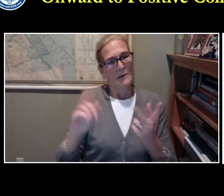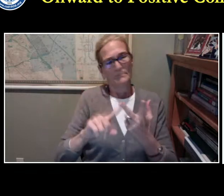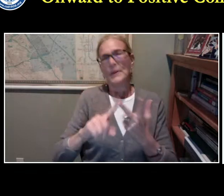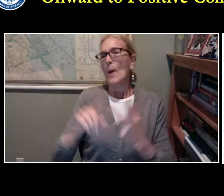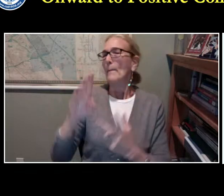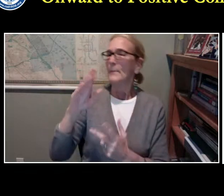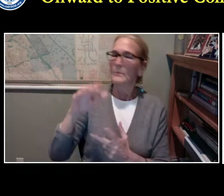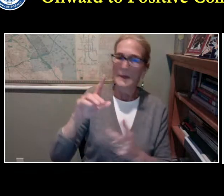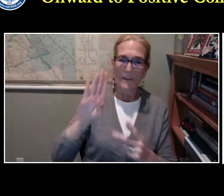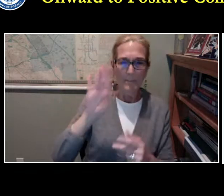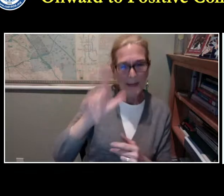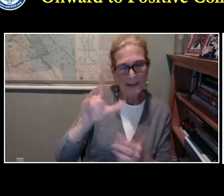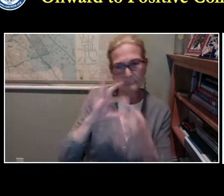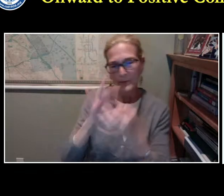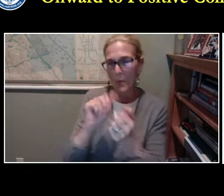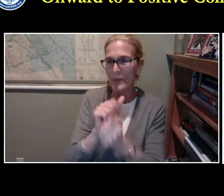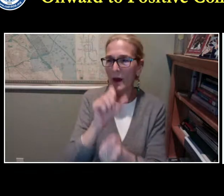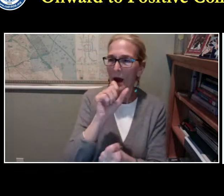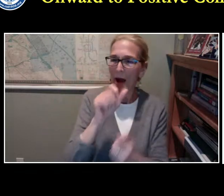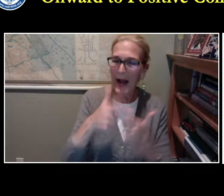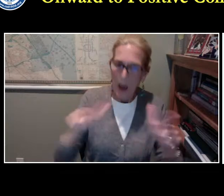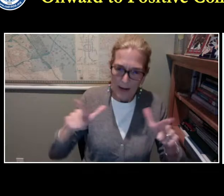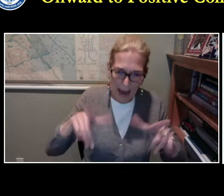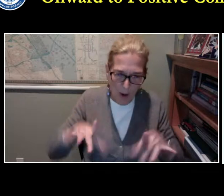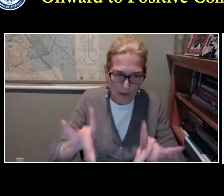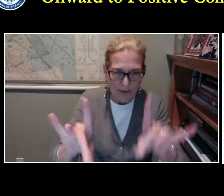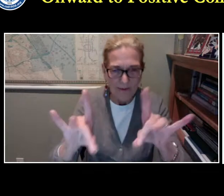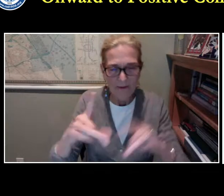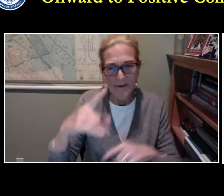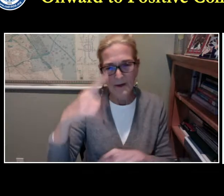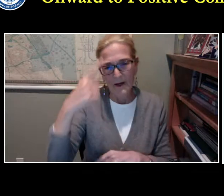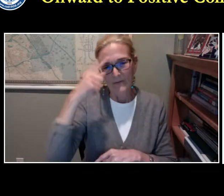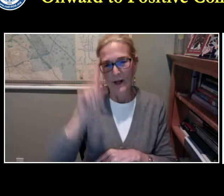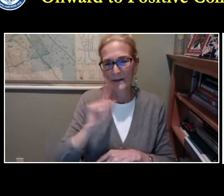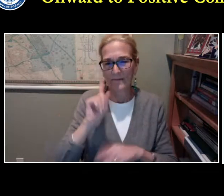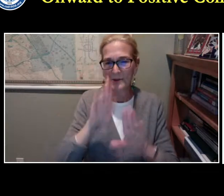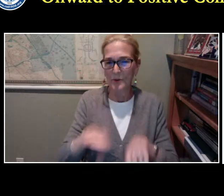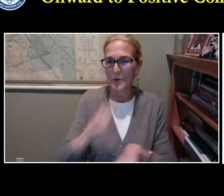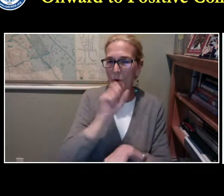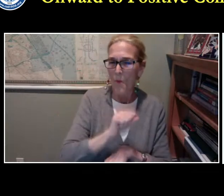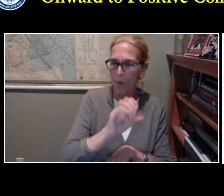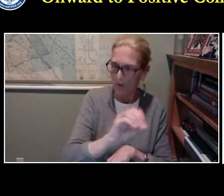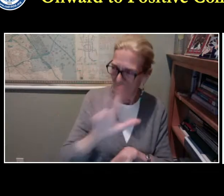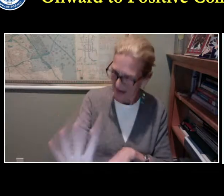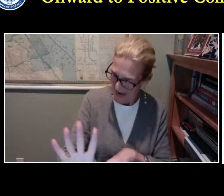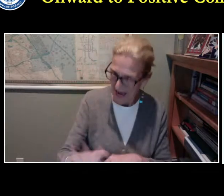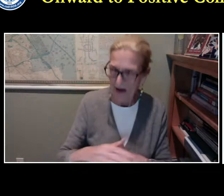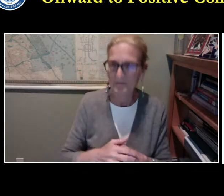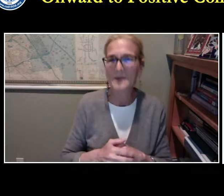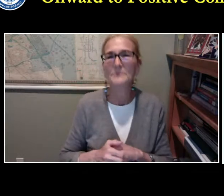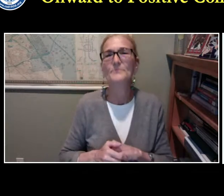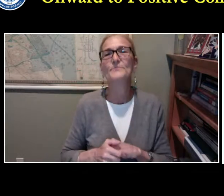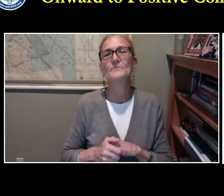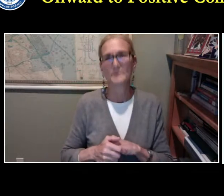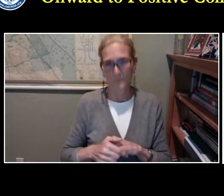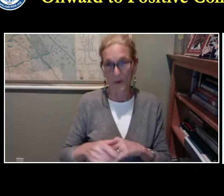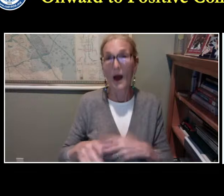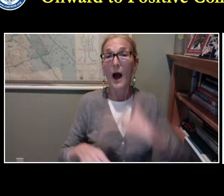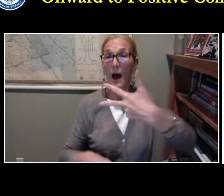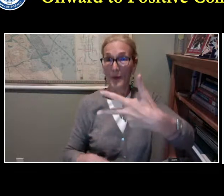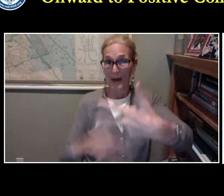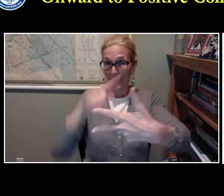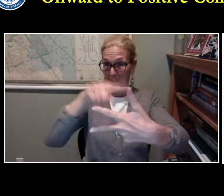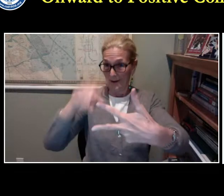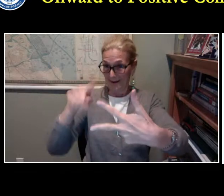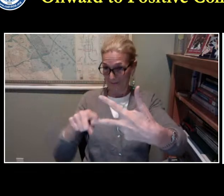wanted a bill with interpreting, a bill that would impact K through 12 education, and of course, a bill that would impact